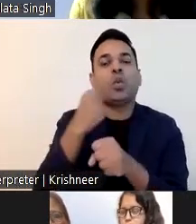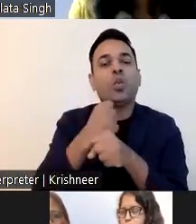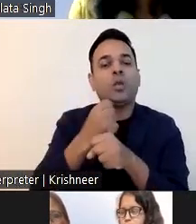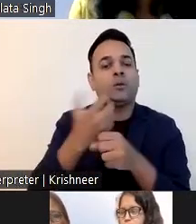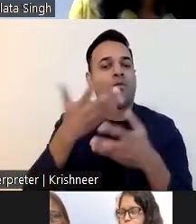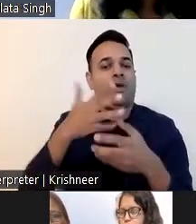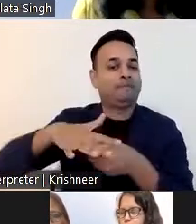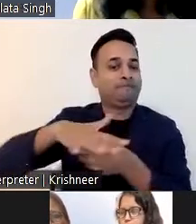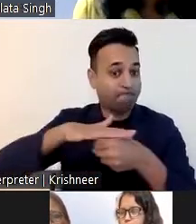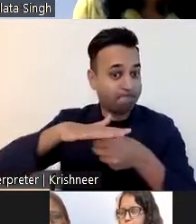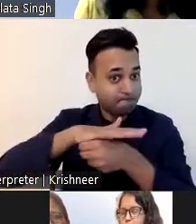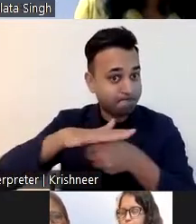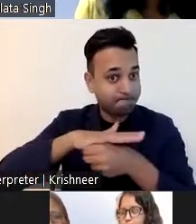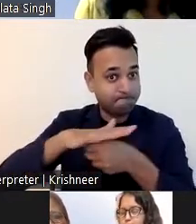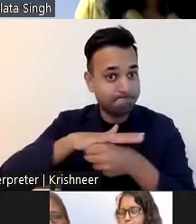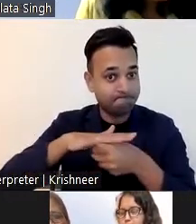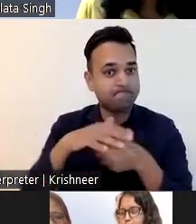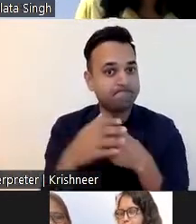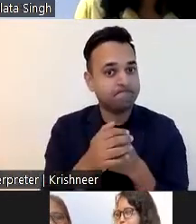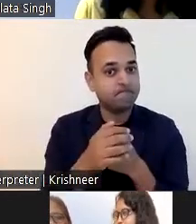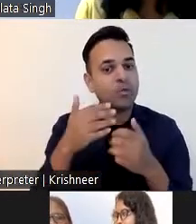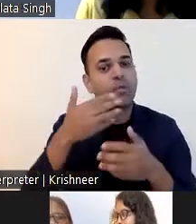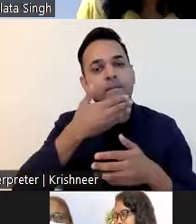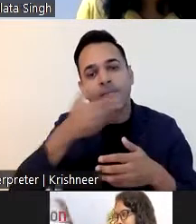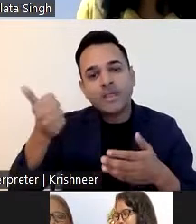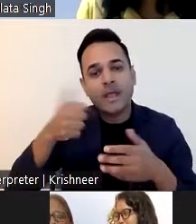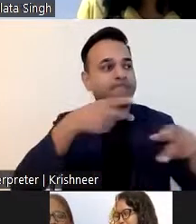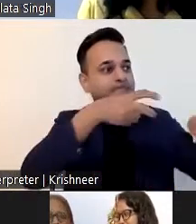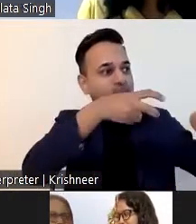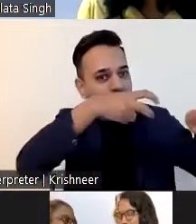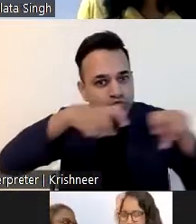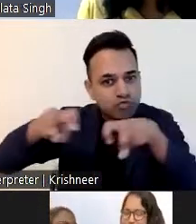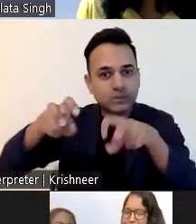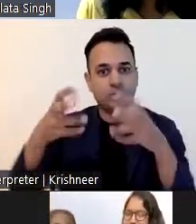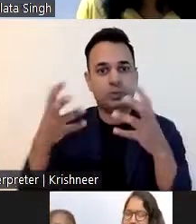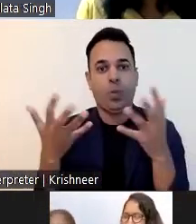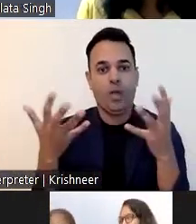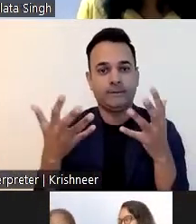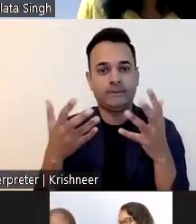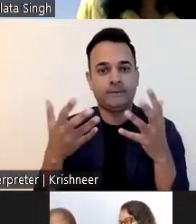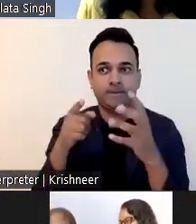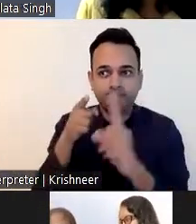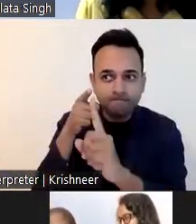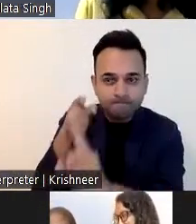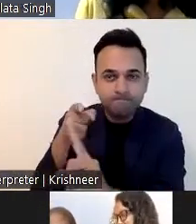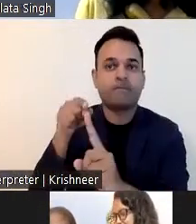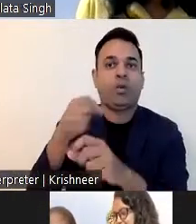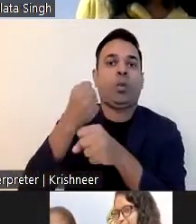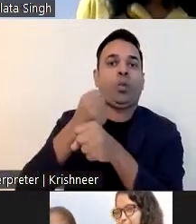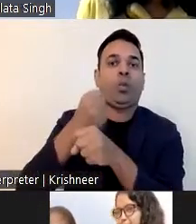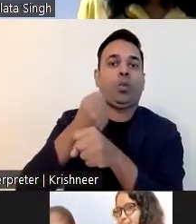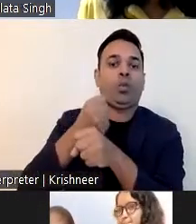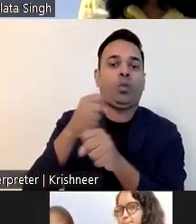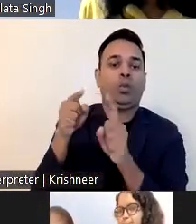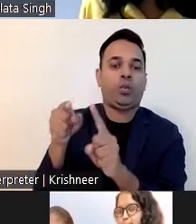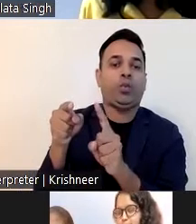employment, it is important to have skills that can help us